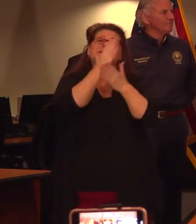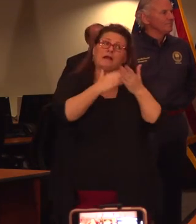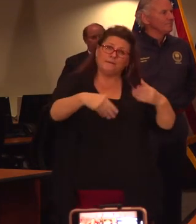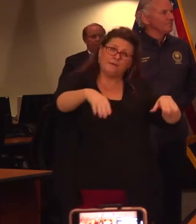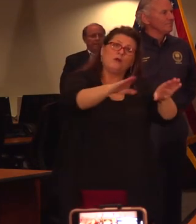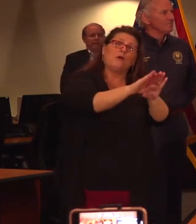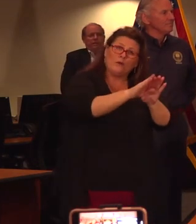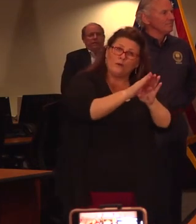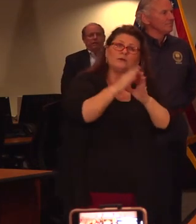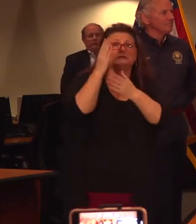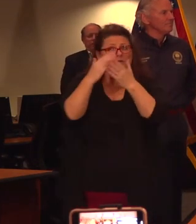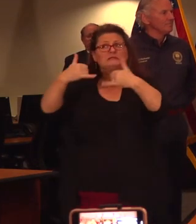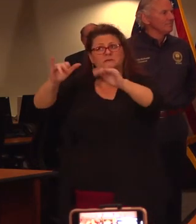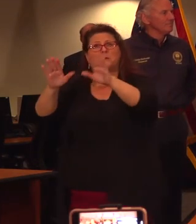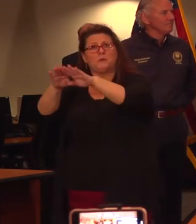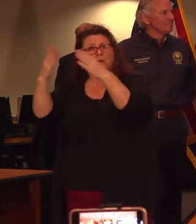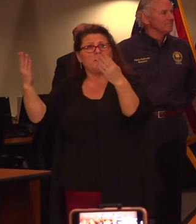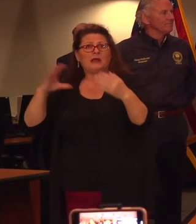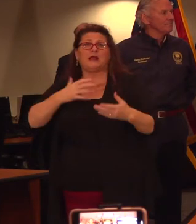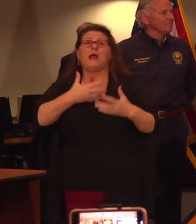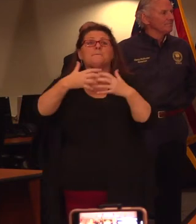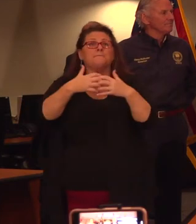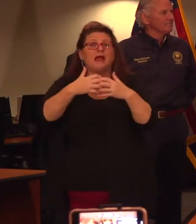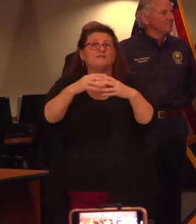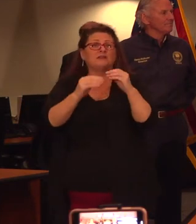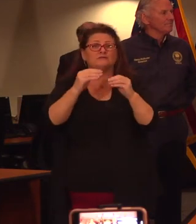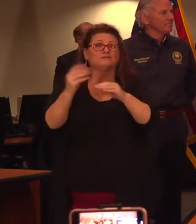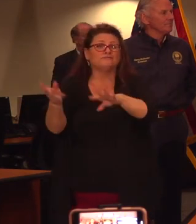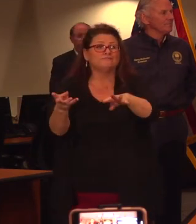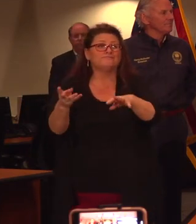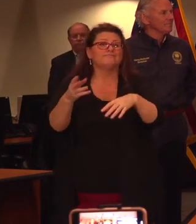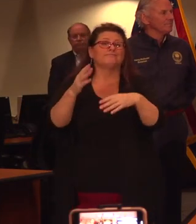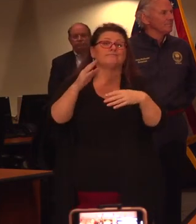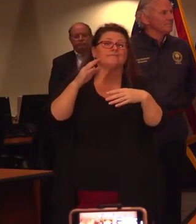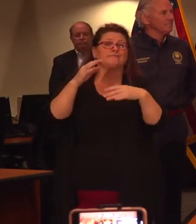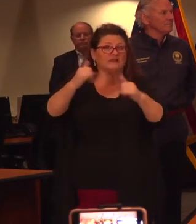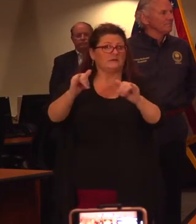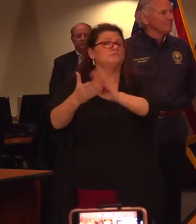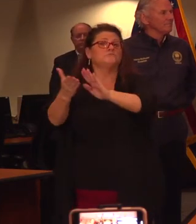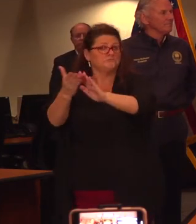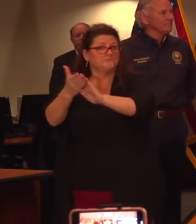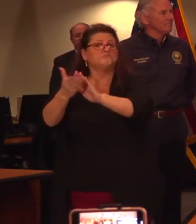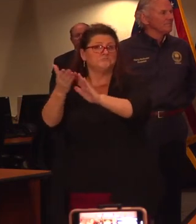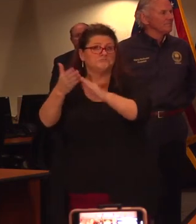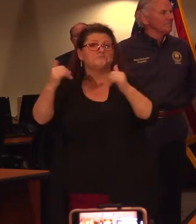down. Majority of our manufacturing community is operating without incident. We are practicing safe distances